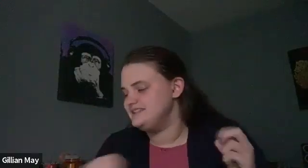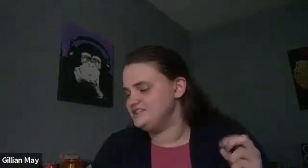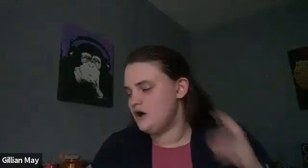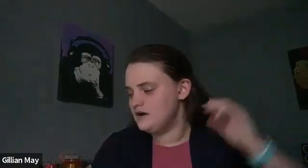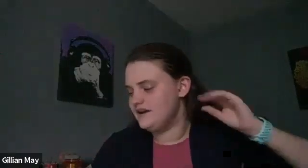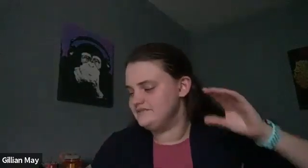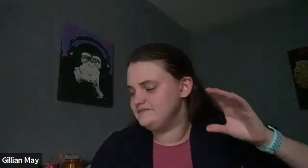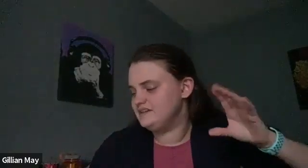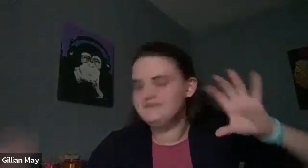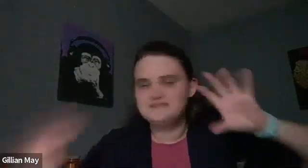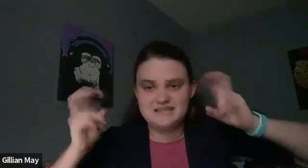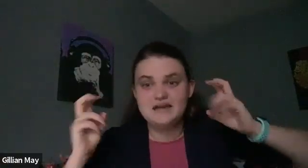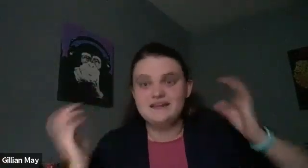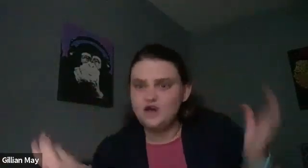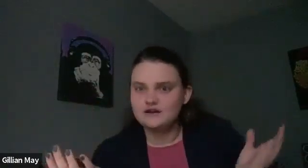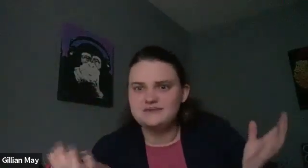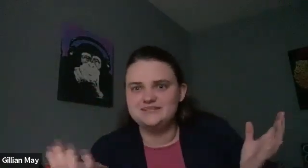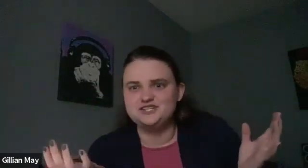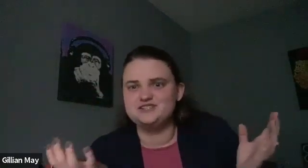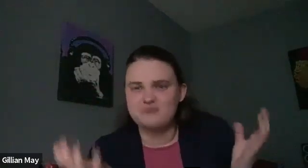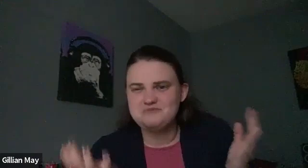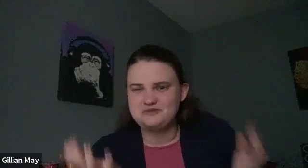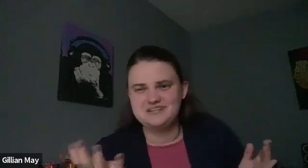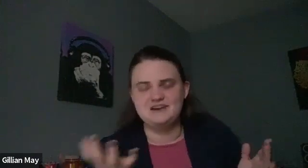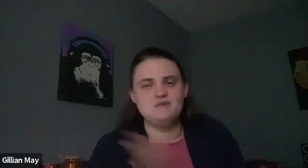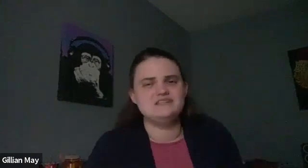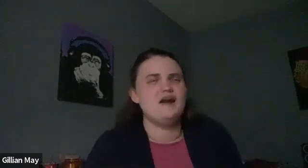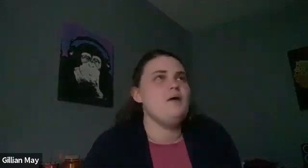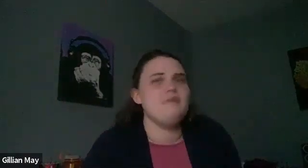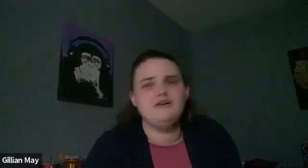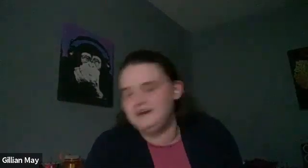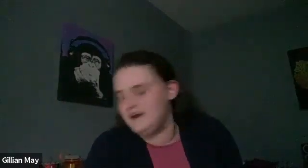teach. Hard kind of, yeah, it's a hard time to teach because it's right before dinner and I'm always like, oh, I'm hungry now.